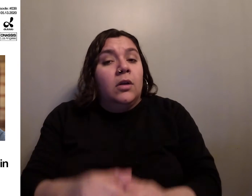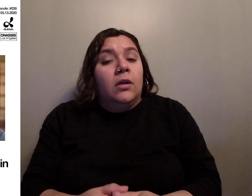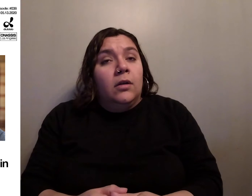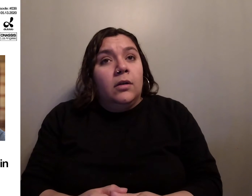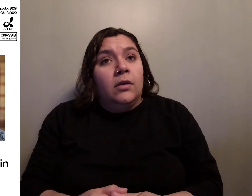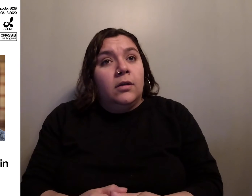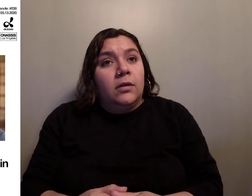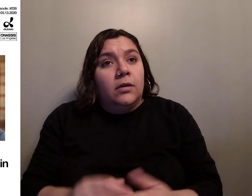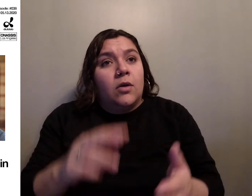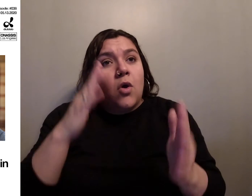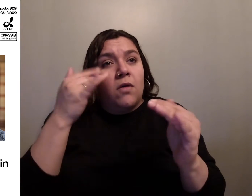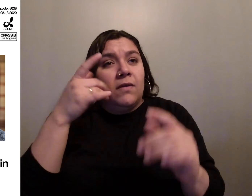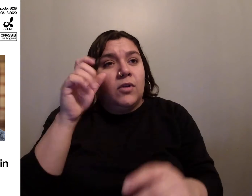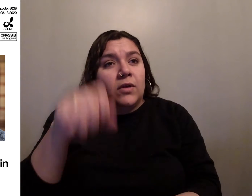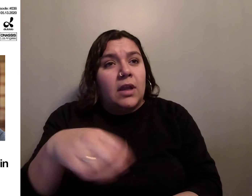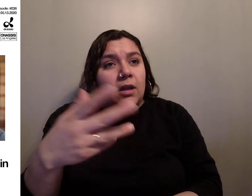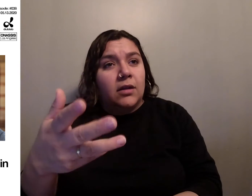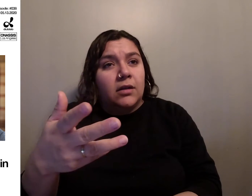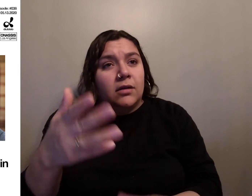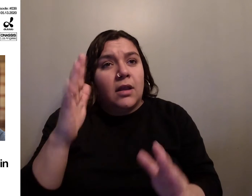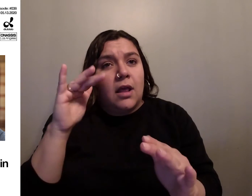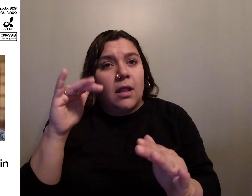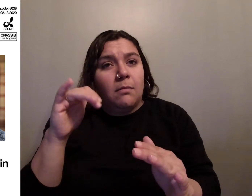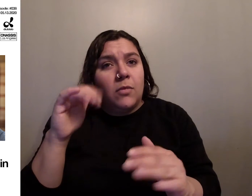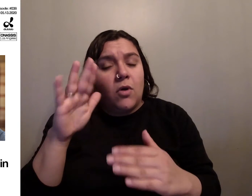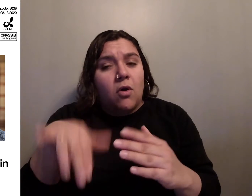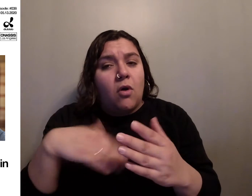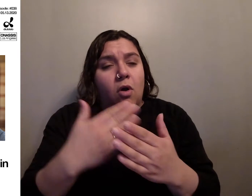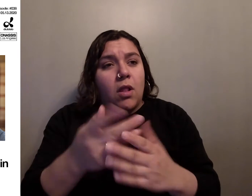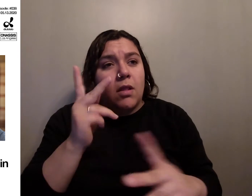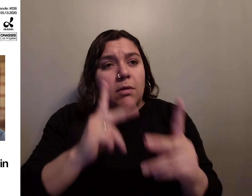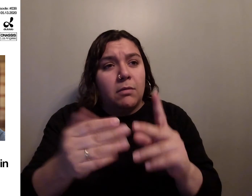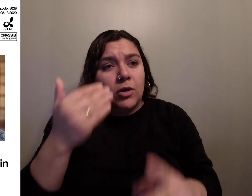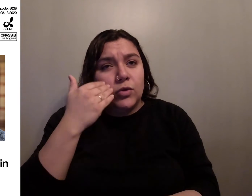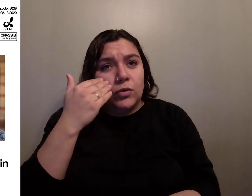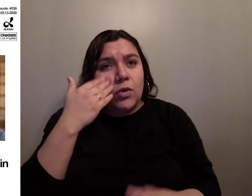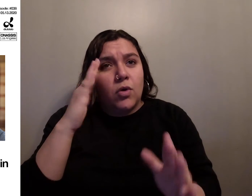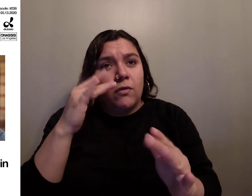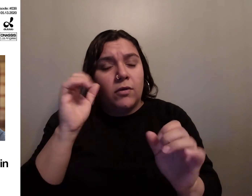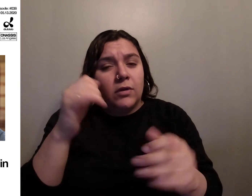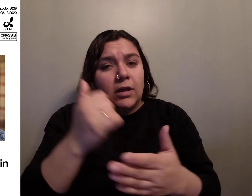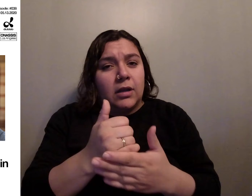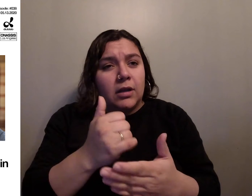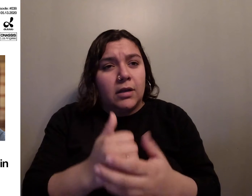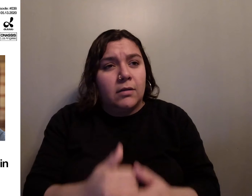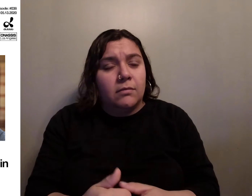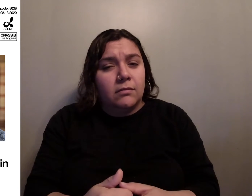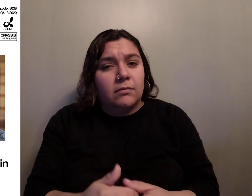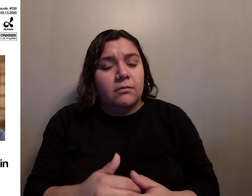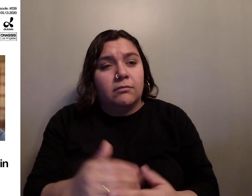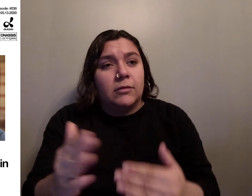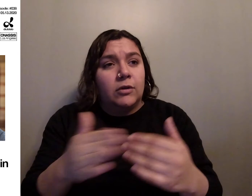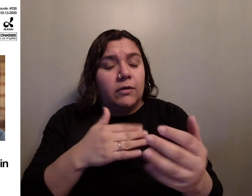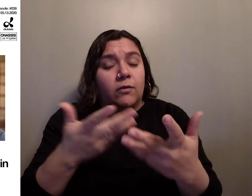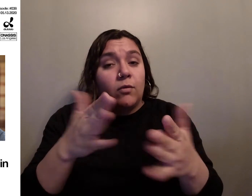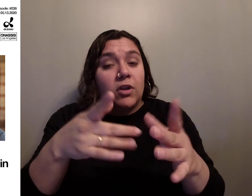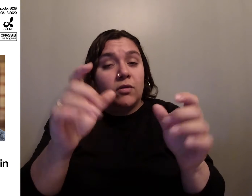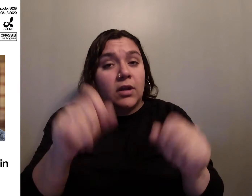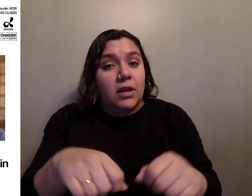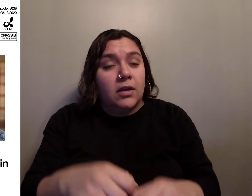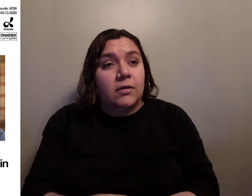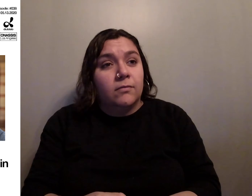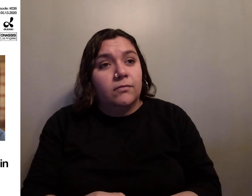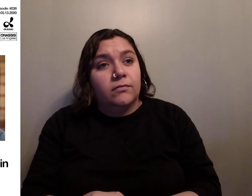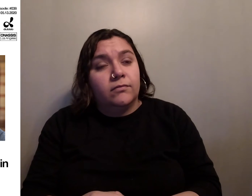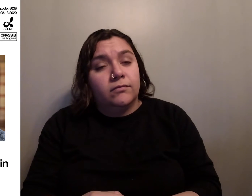more resolve to keep going so that you can help all the different people that you know in whatever